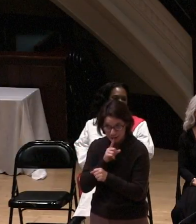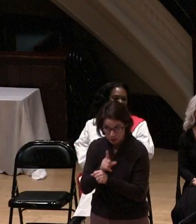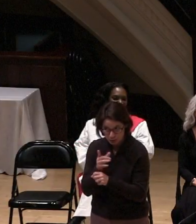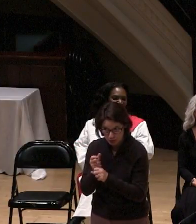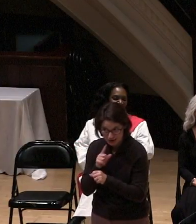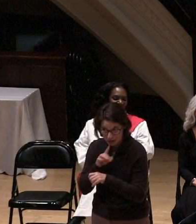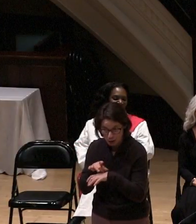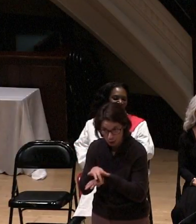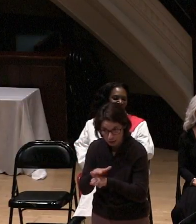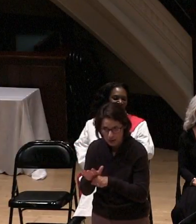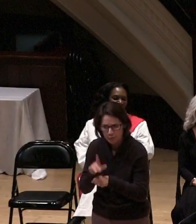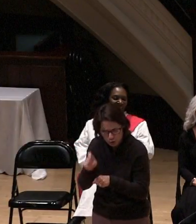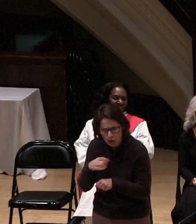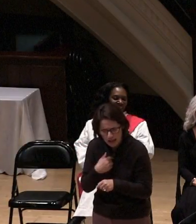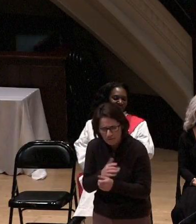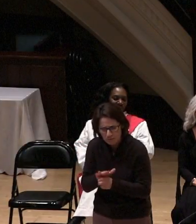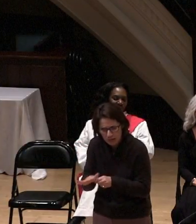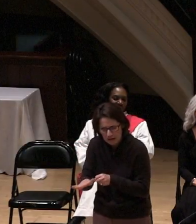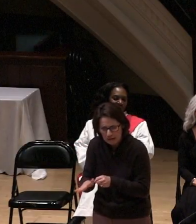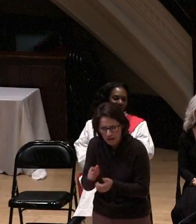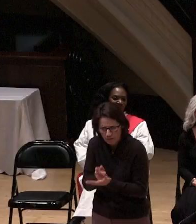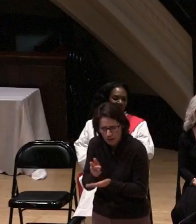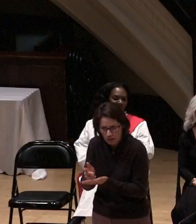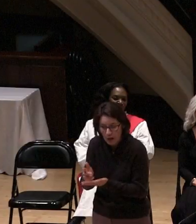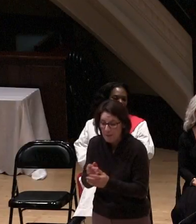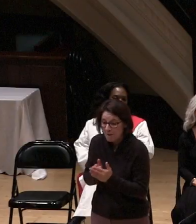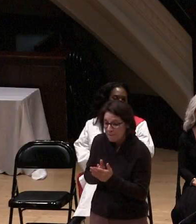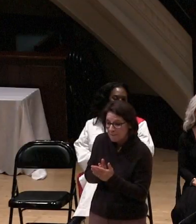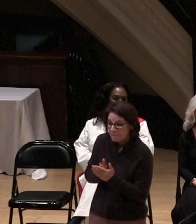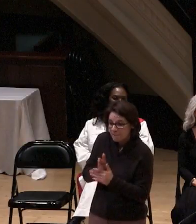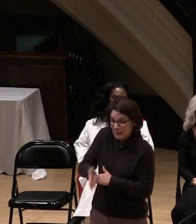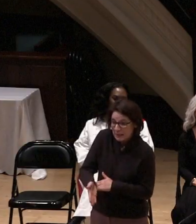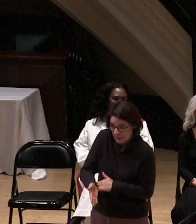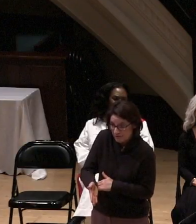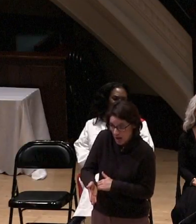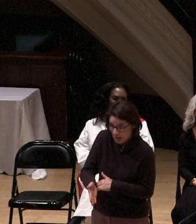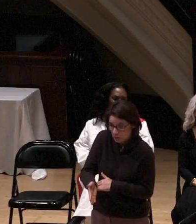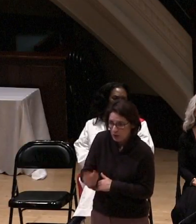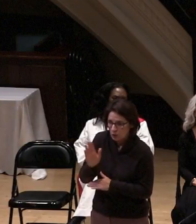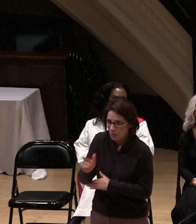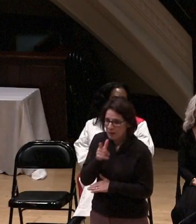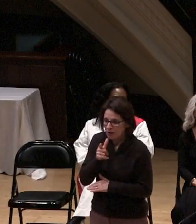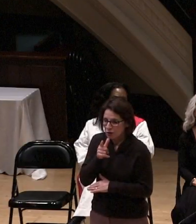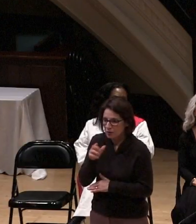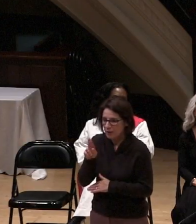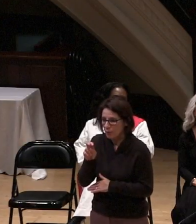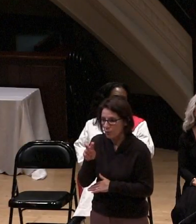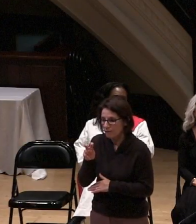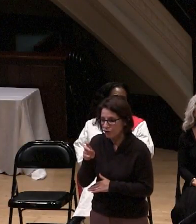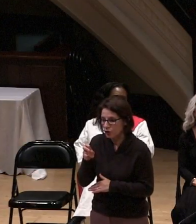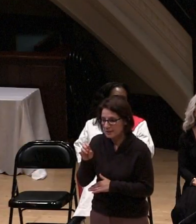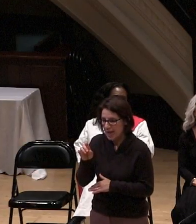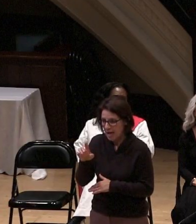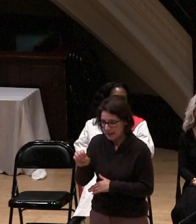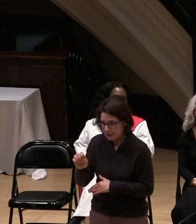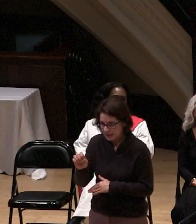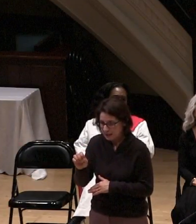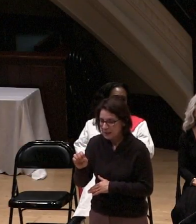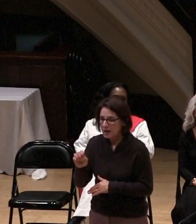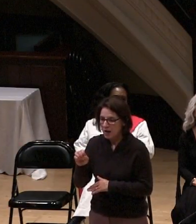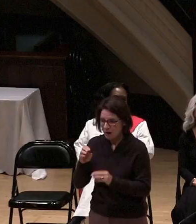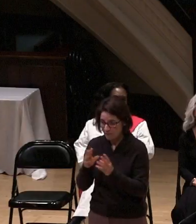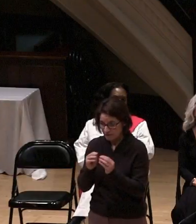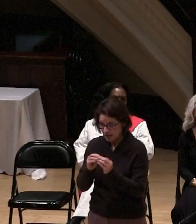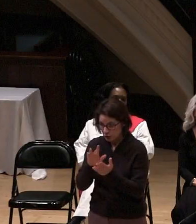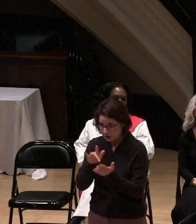have plenty of parking. Immediately following the ordination, there will be a luncheon at the Riverside Convention Center. Tickets for the luncheon